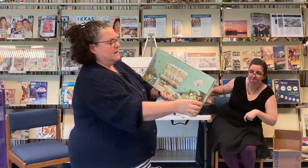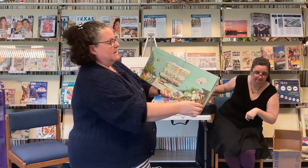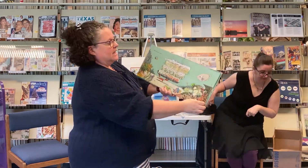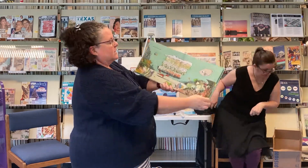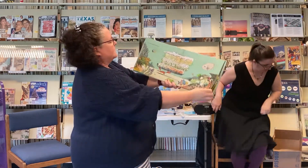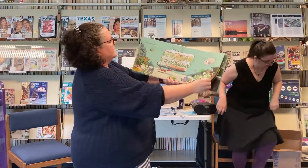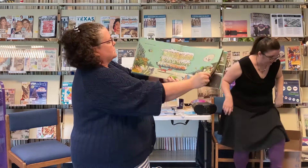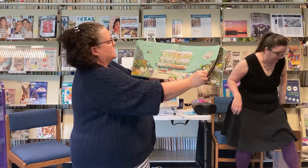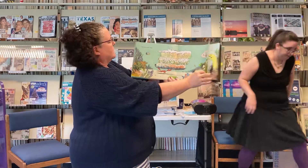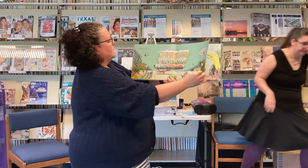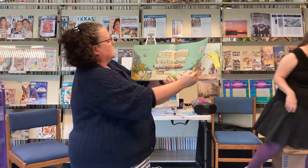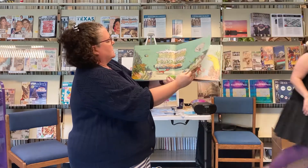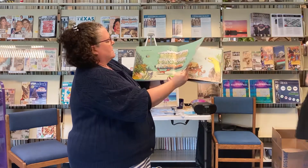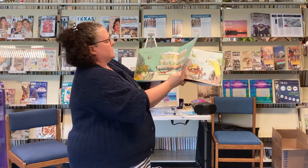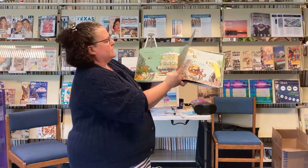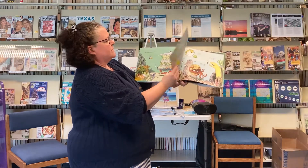Mm-hmm. And look at the fish wondering, what are you doing?